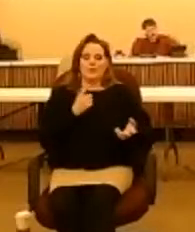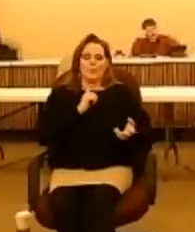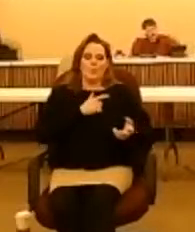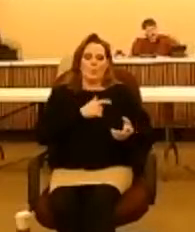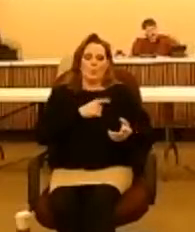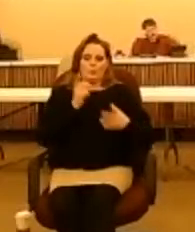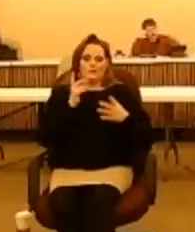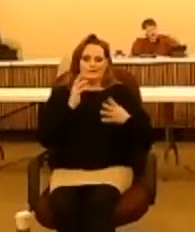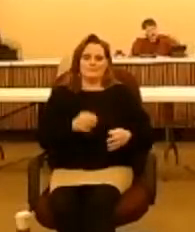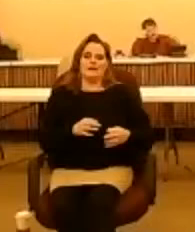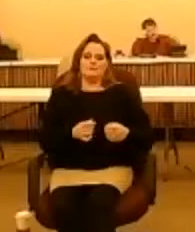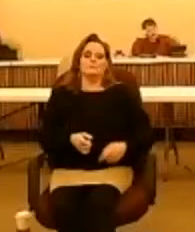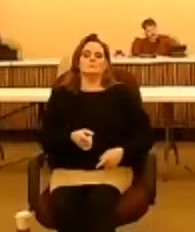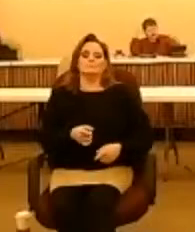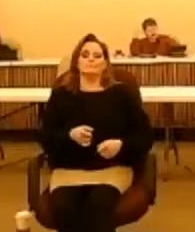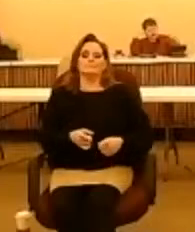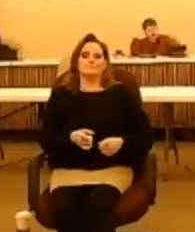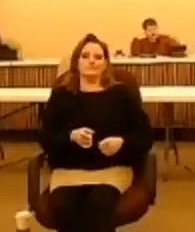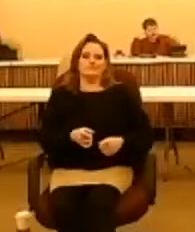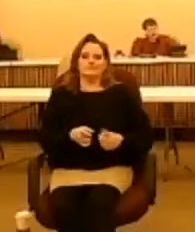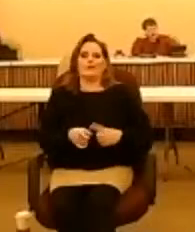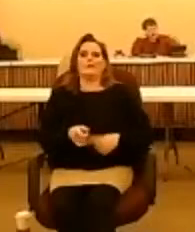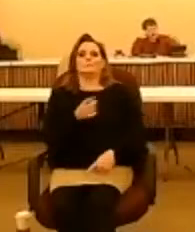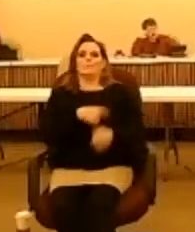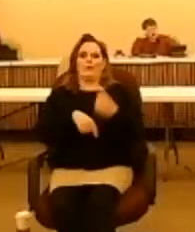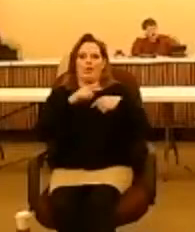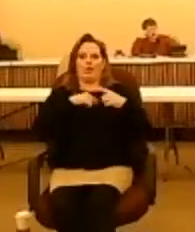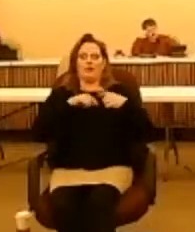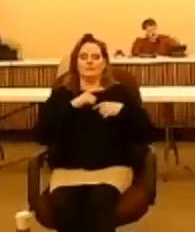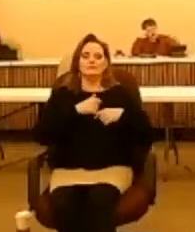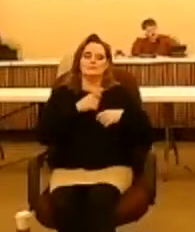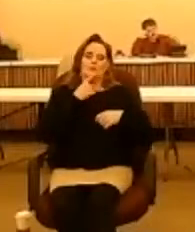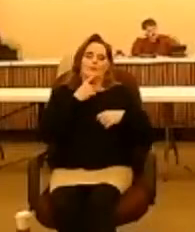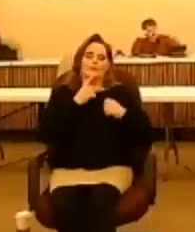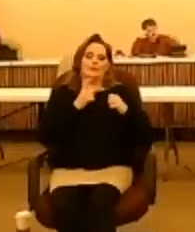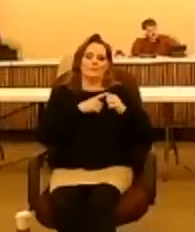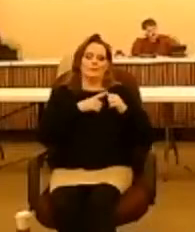roll back those increases. So they're back to the original levels.